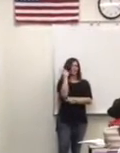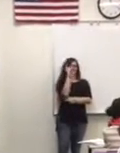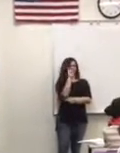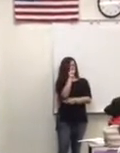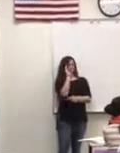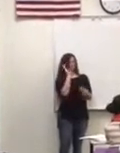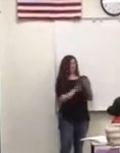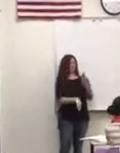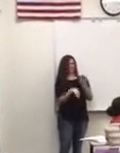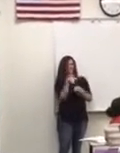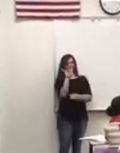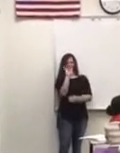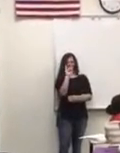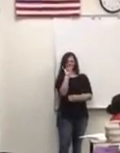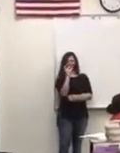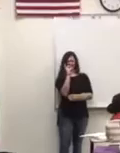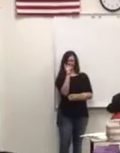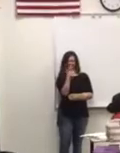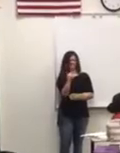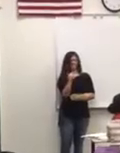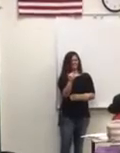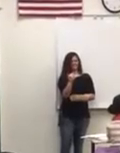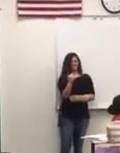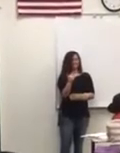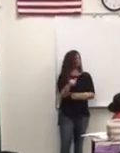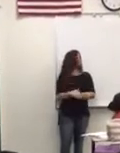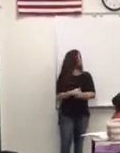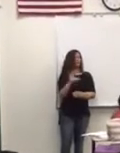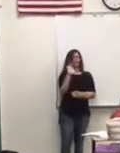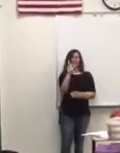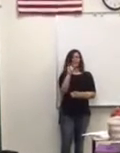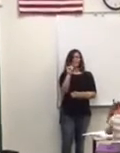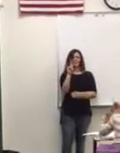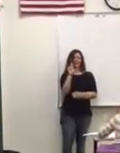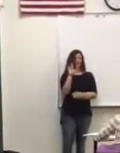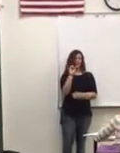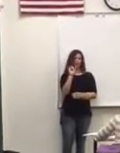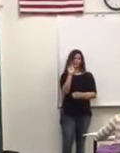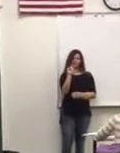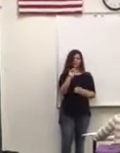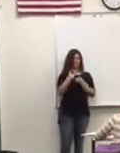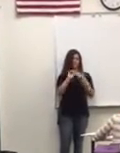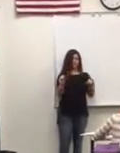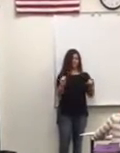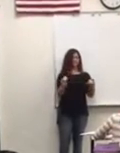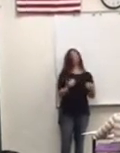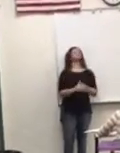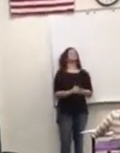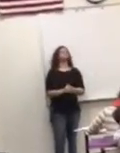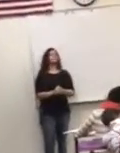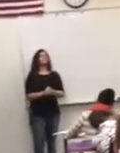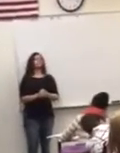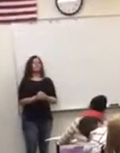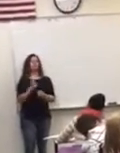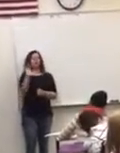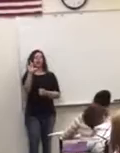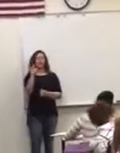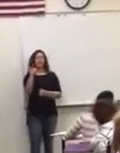So, there is no such thing as clip art. So, what kinds of things, instead of the clip art of the sun